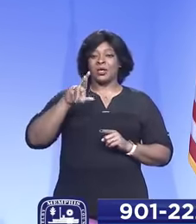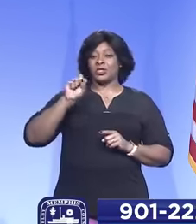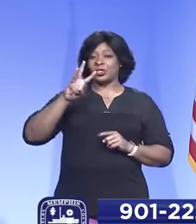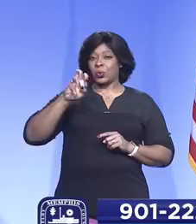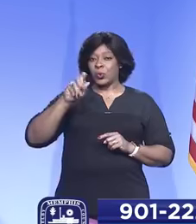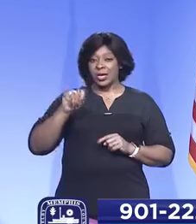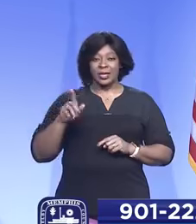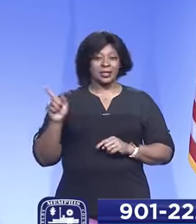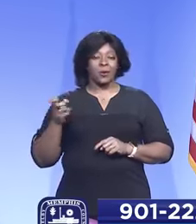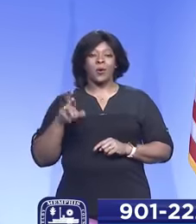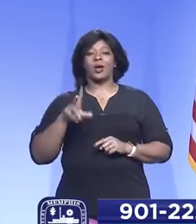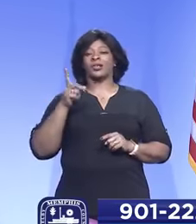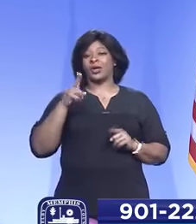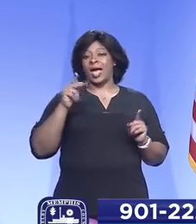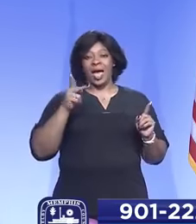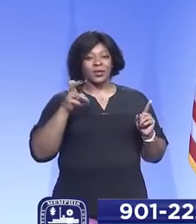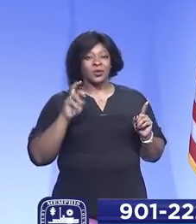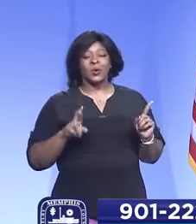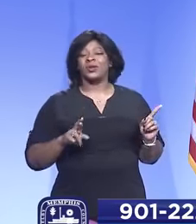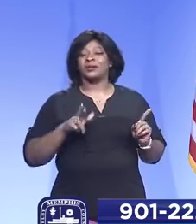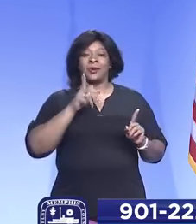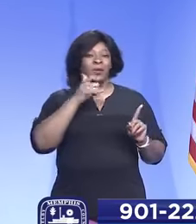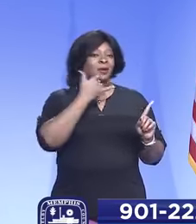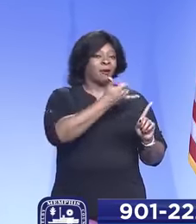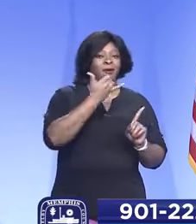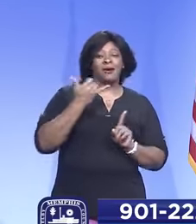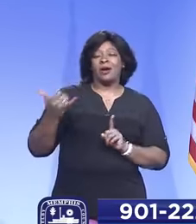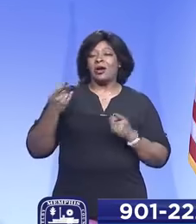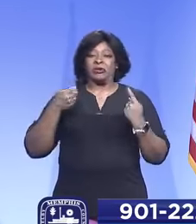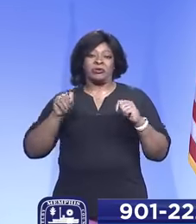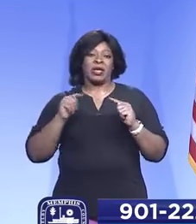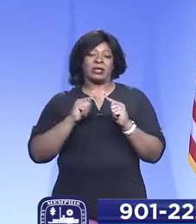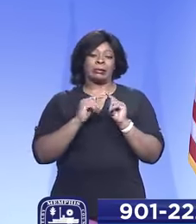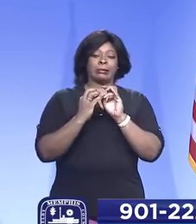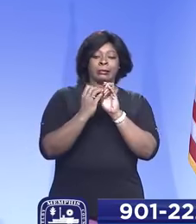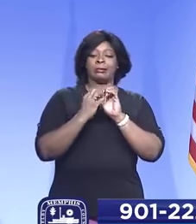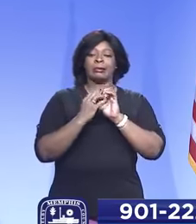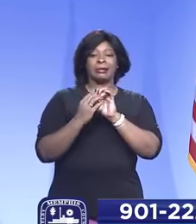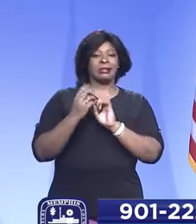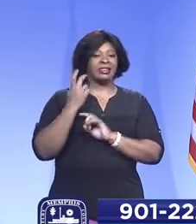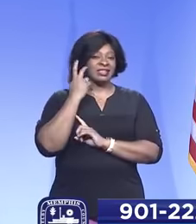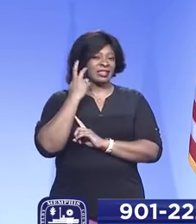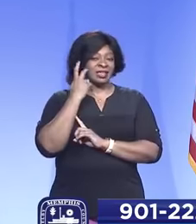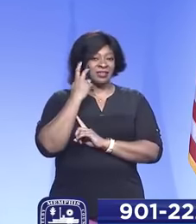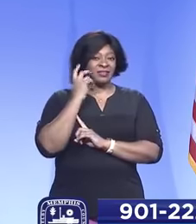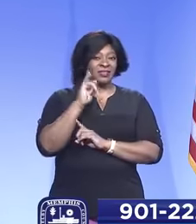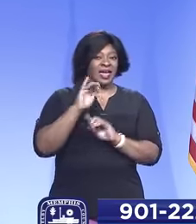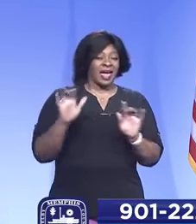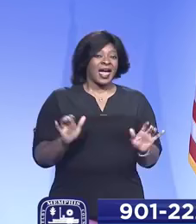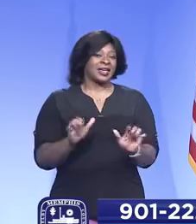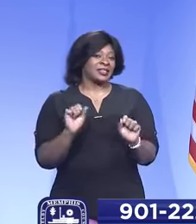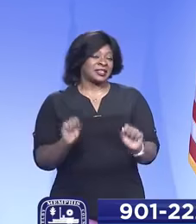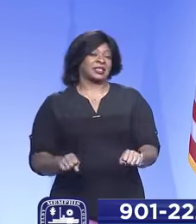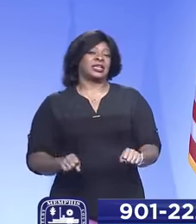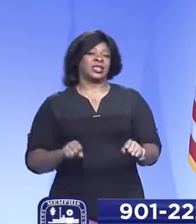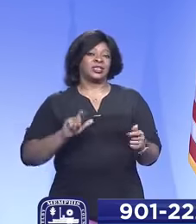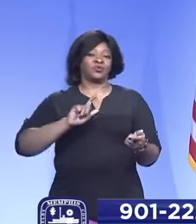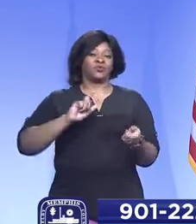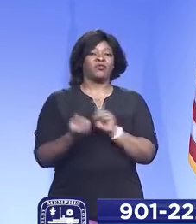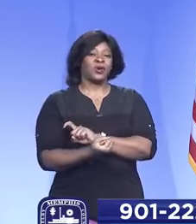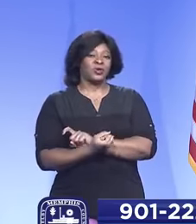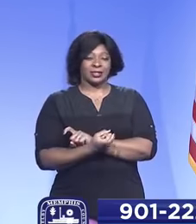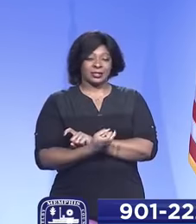Sweat, Dr. Haushalter, to try to see if the actions can be